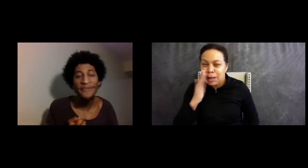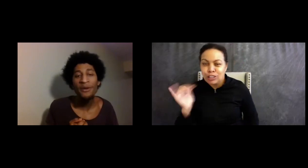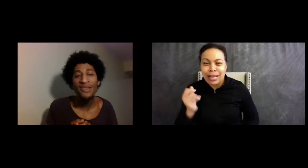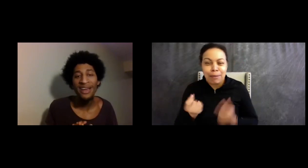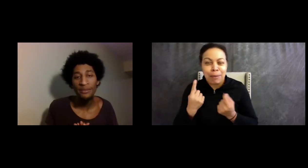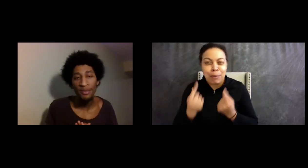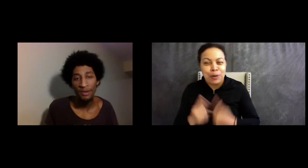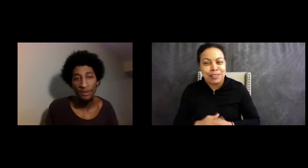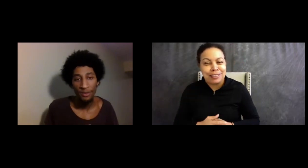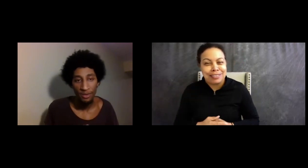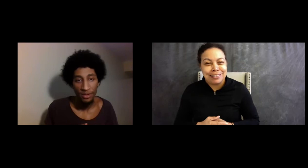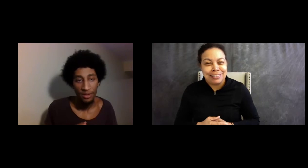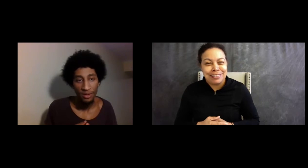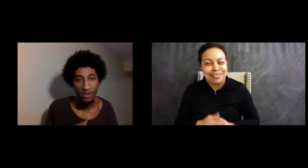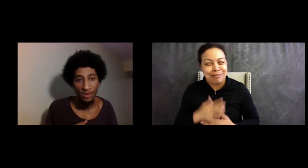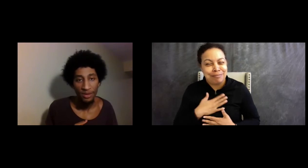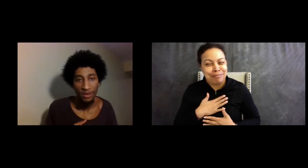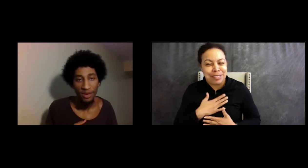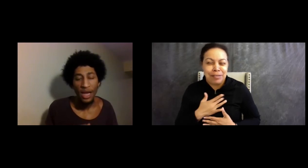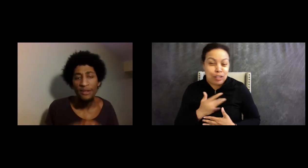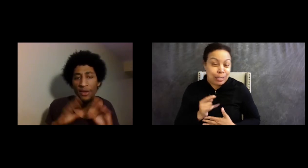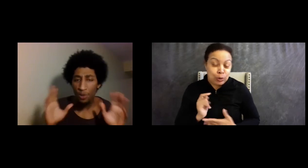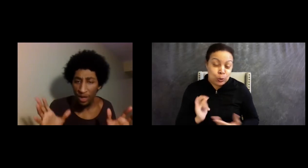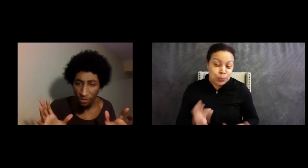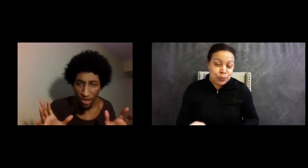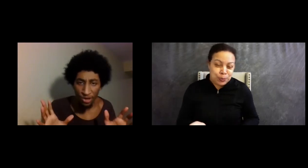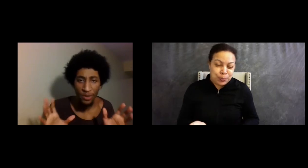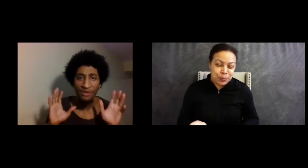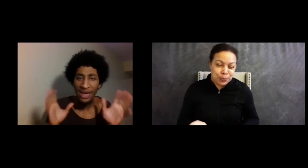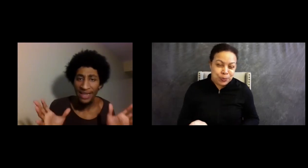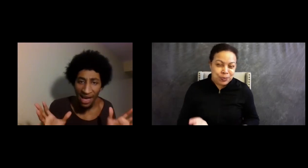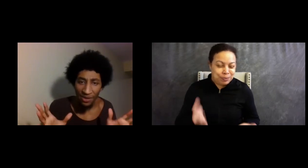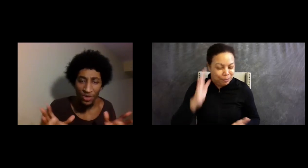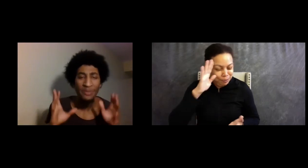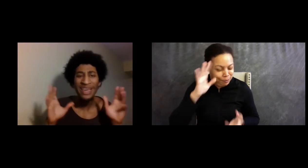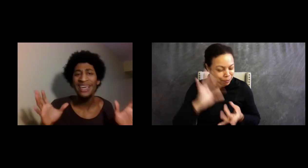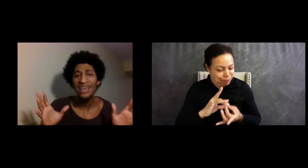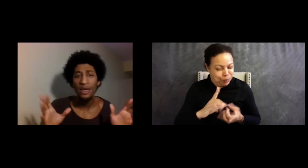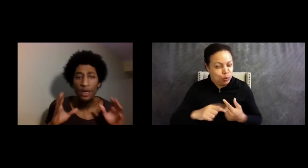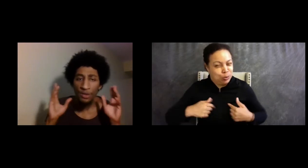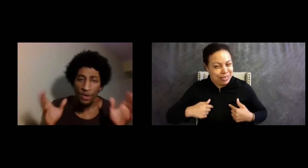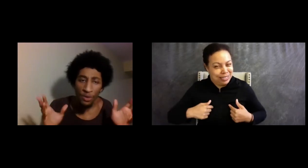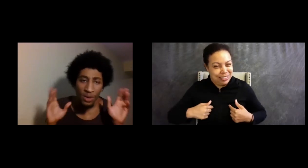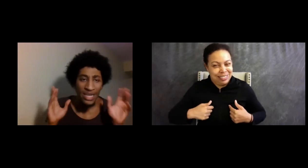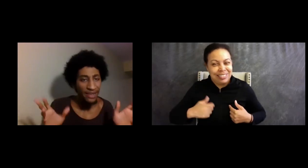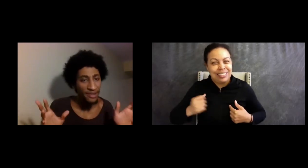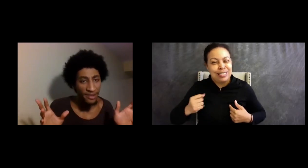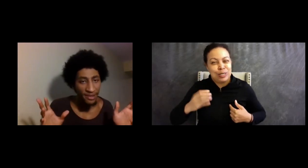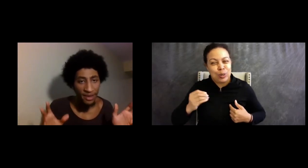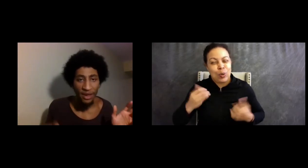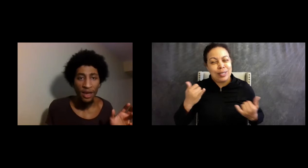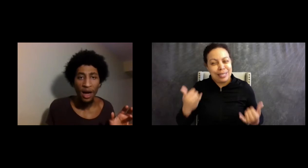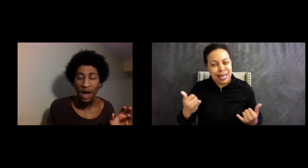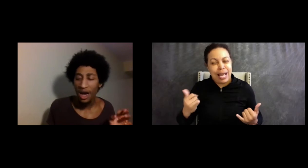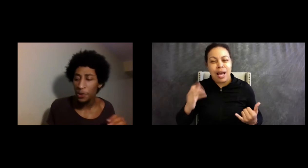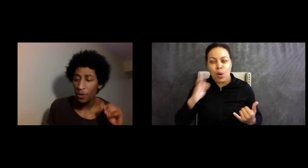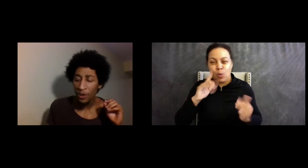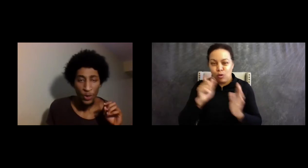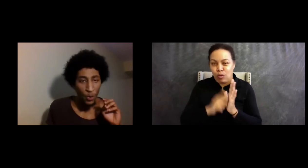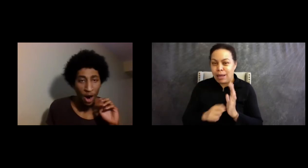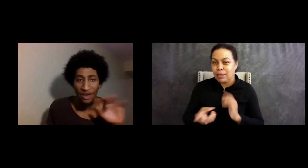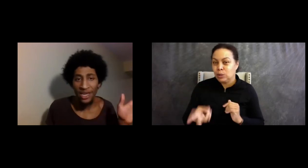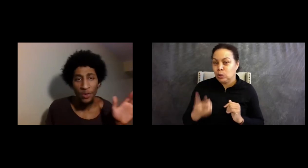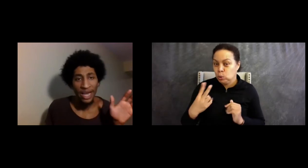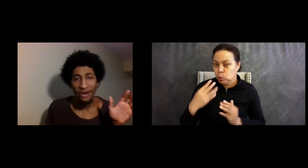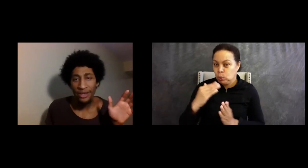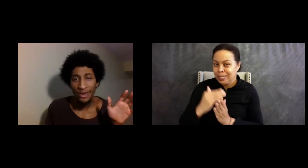She feels like them too. And so what you're doing right now is you're making 2 lists.